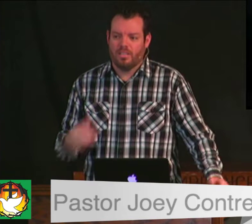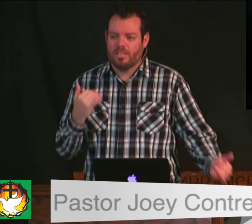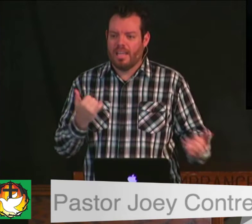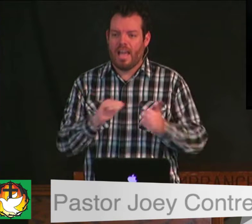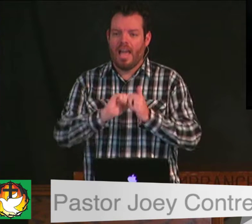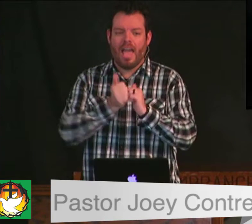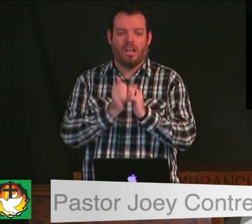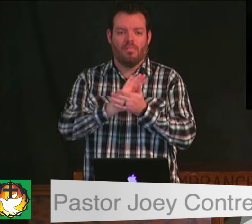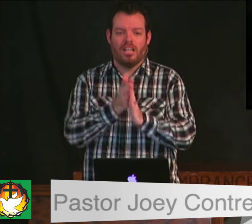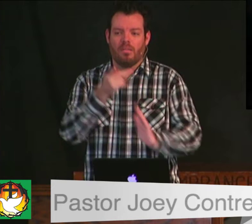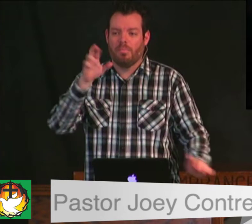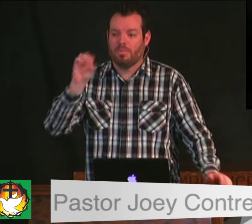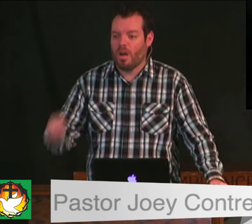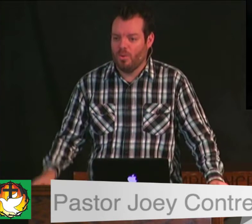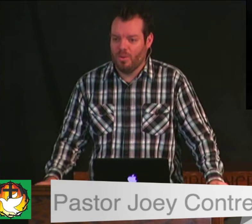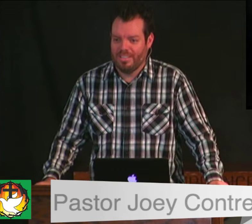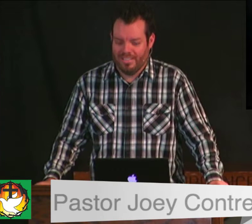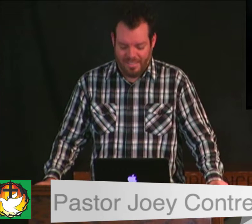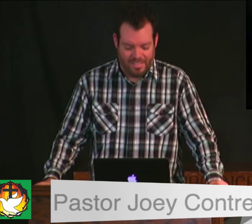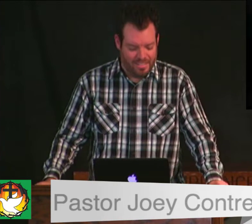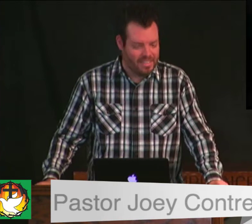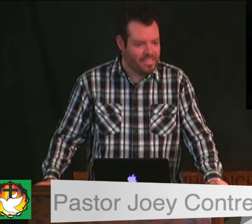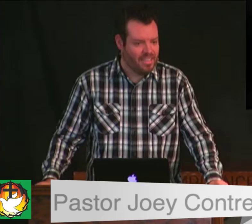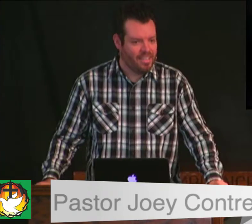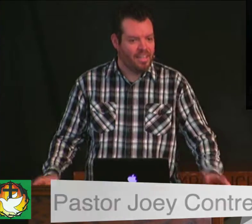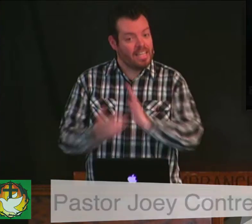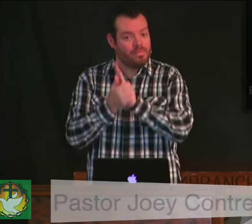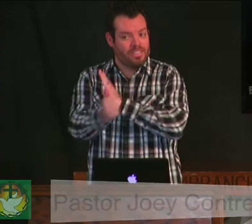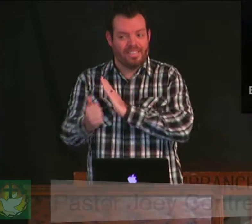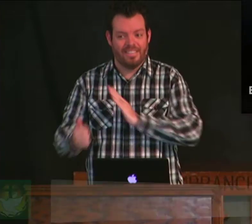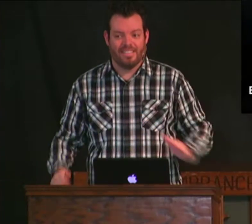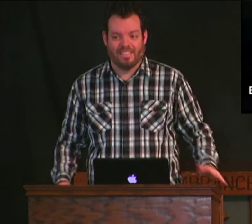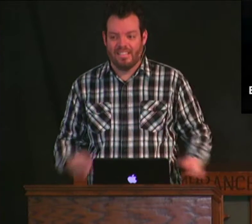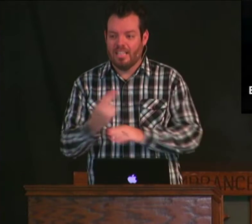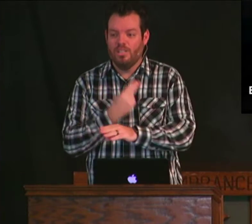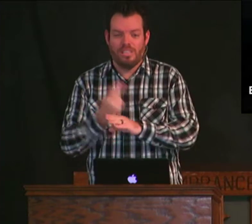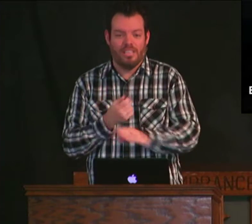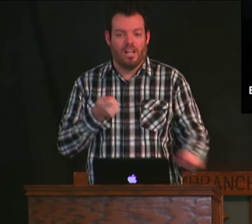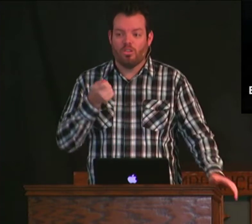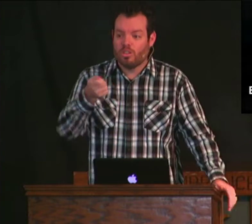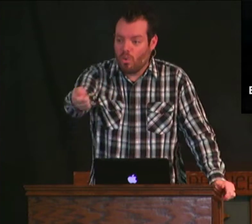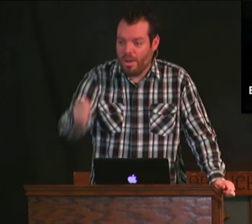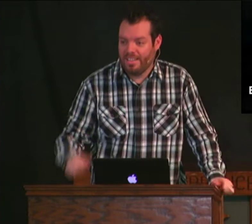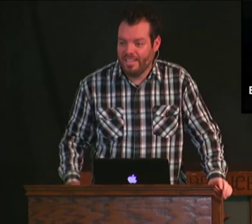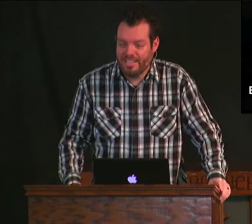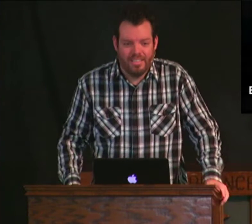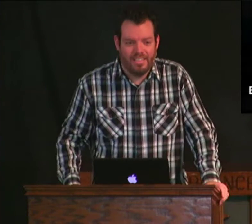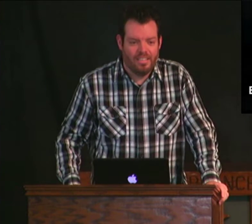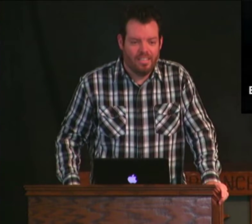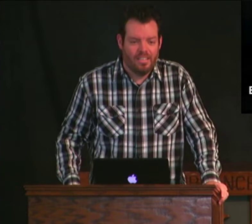Today, how to become a pro, an expert at using the sword. I'm